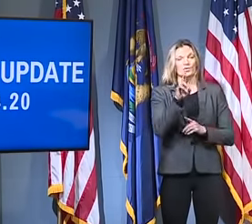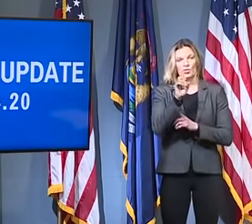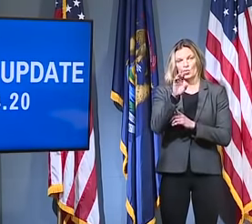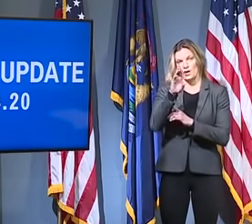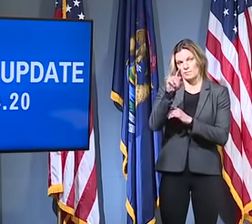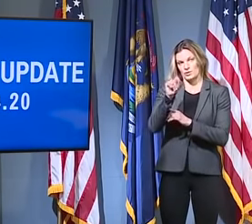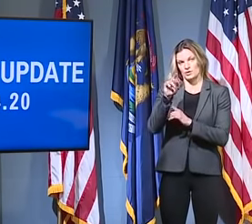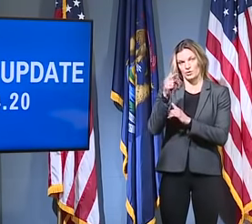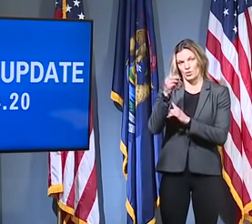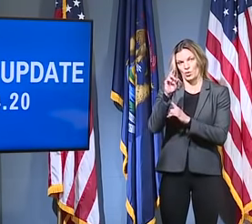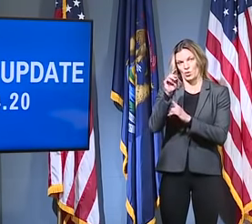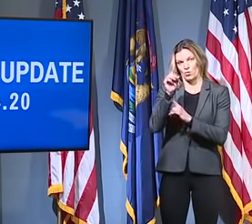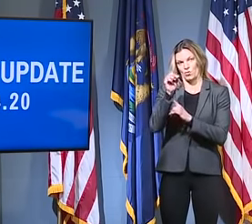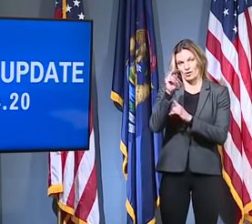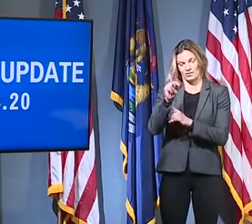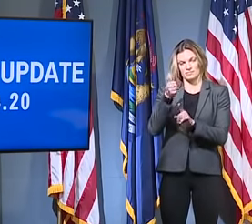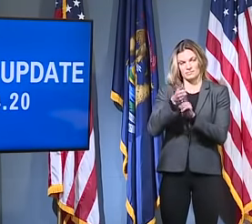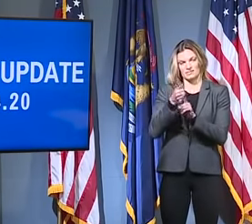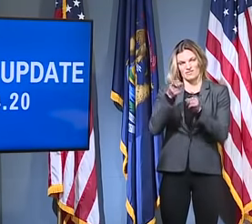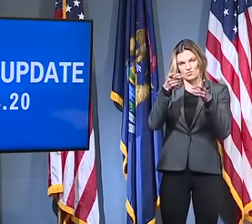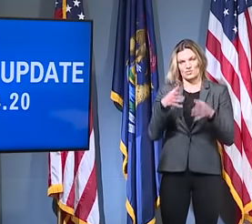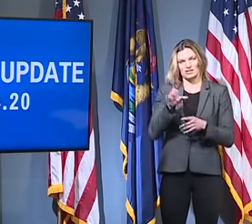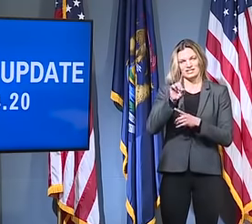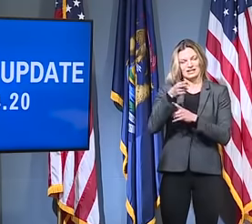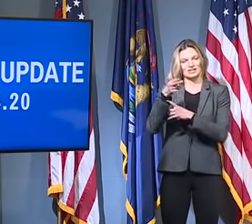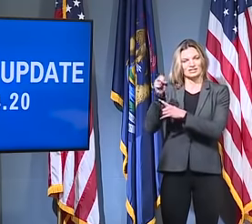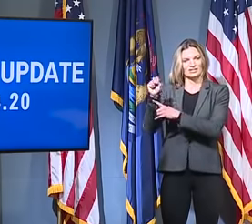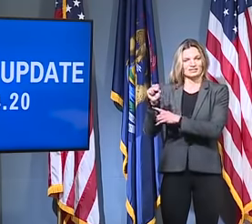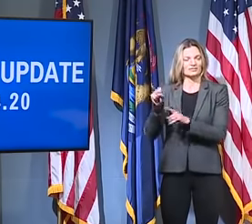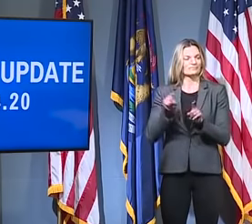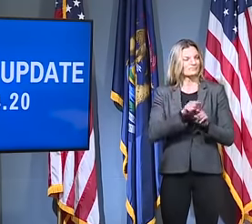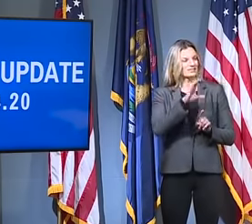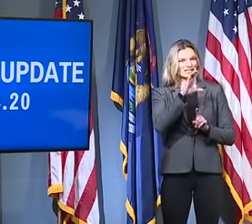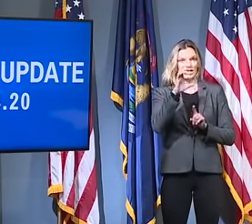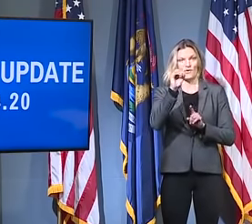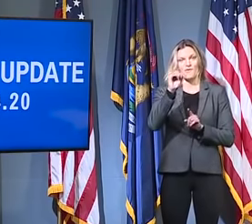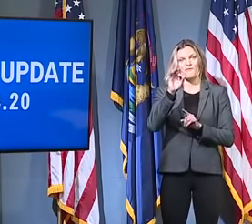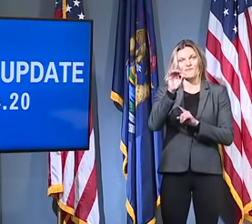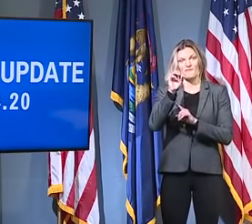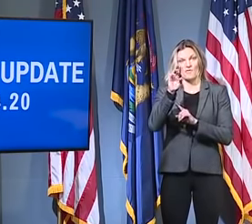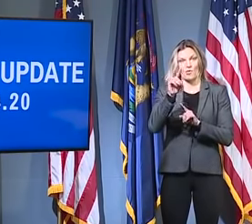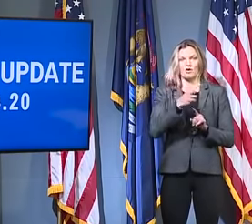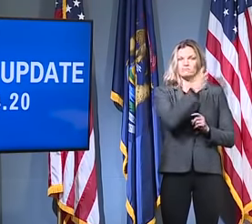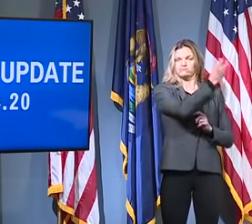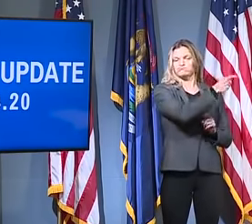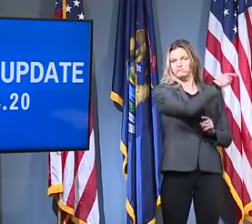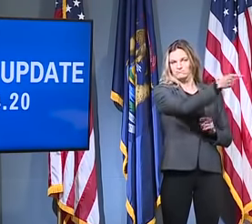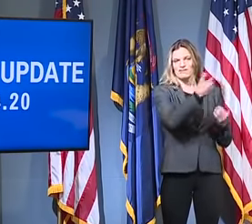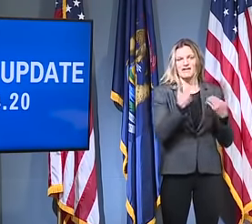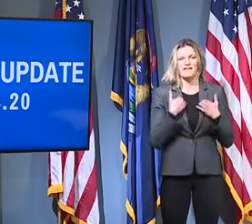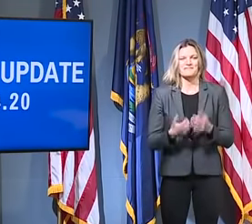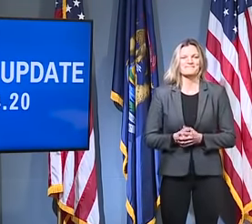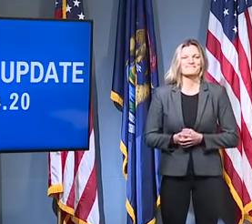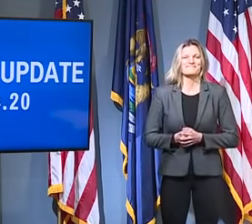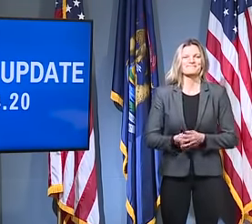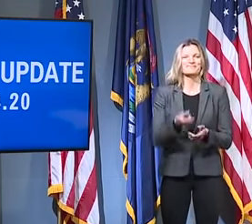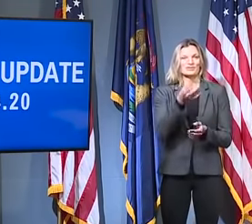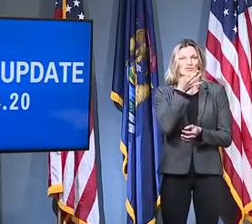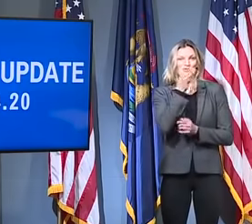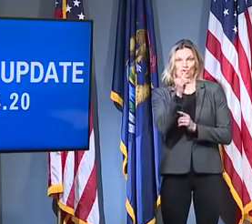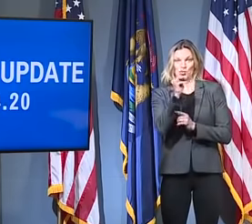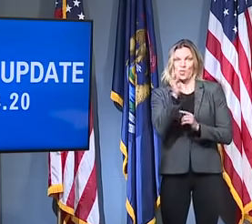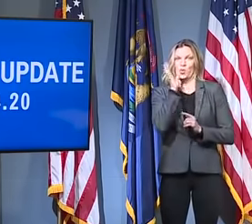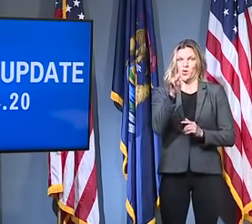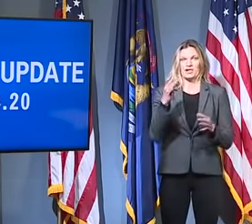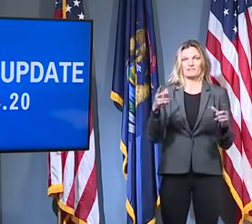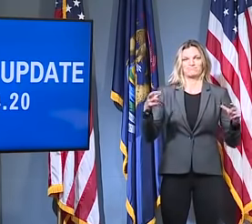of MDHHS, and Jim Hackett, the CEO of Ford. I want to congratulate Jim on his upcoming retirement. I